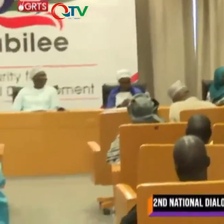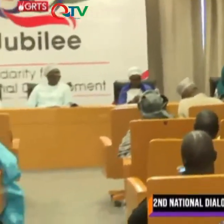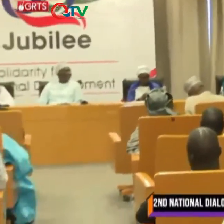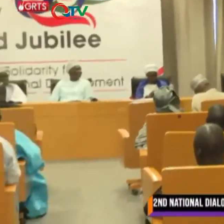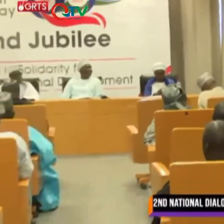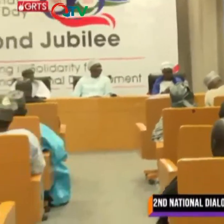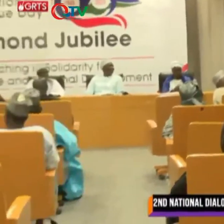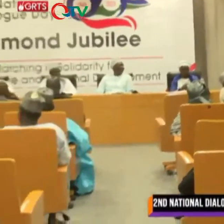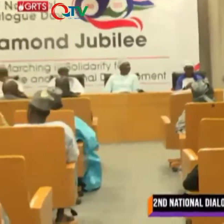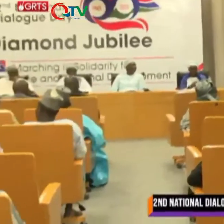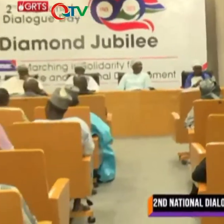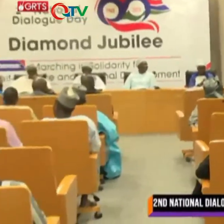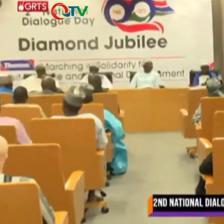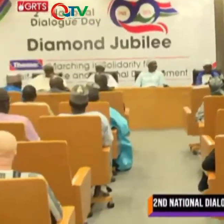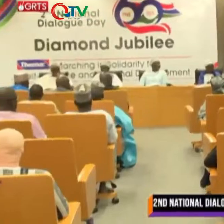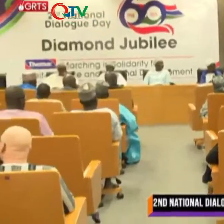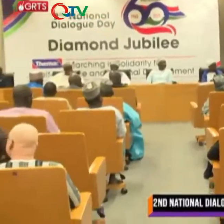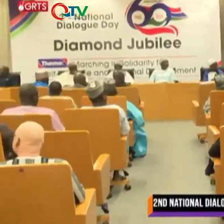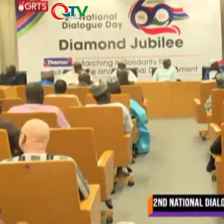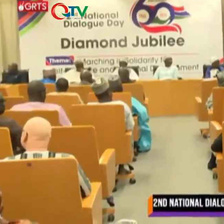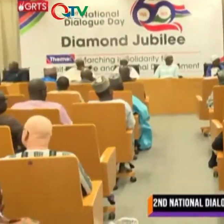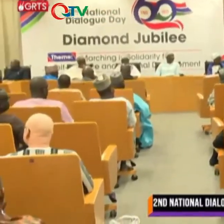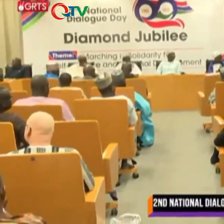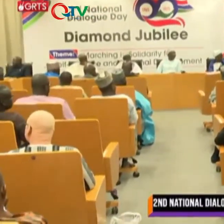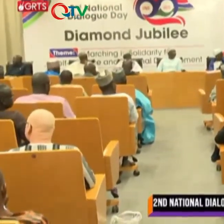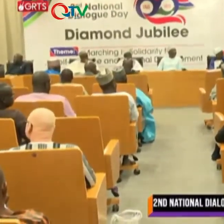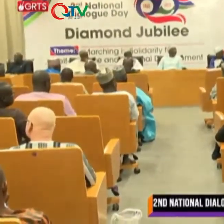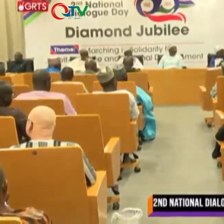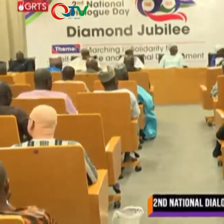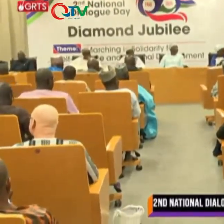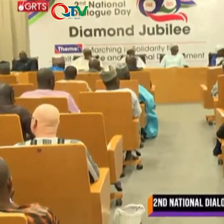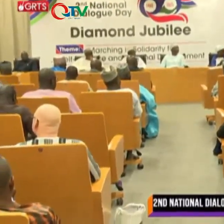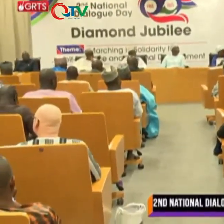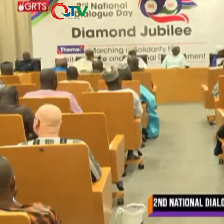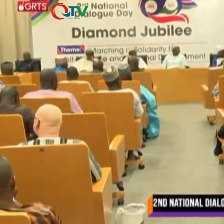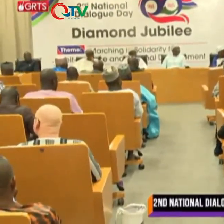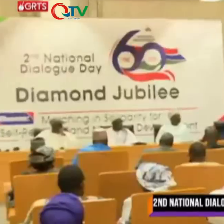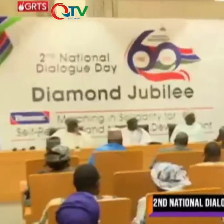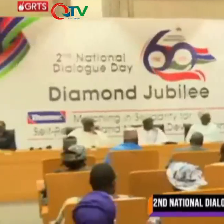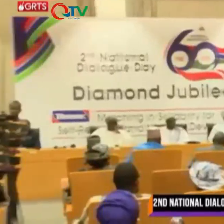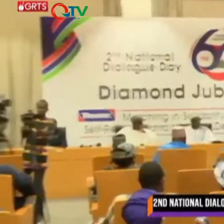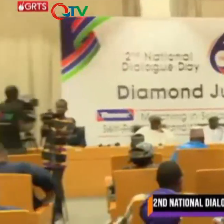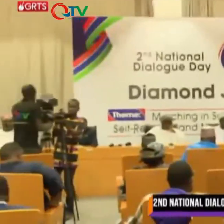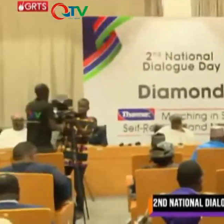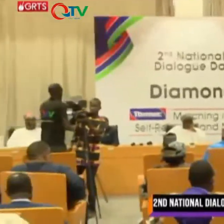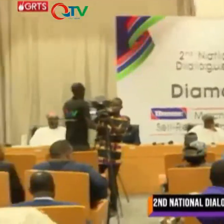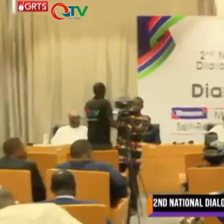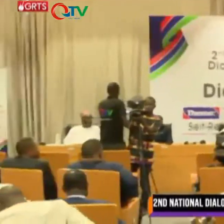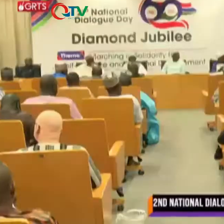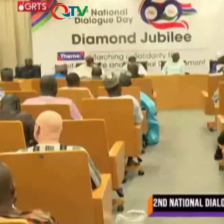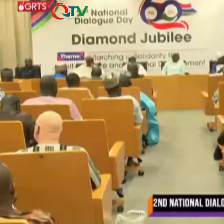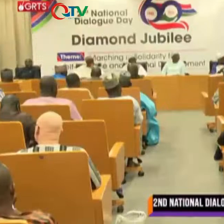ndafalale alnimbara ekomu dialogue lebe kiring national dialogue oto